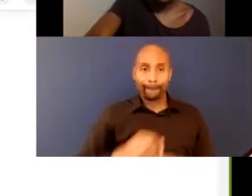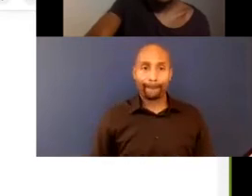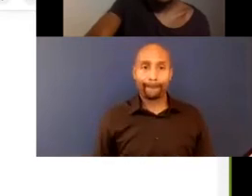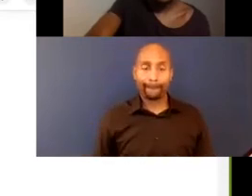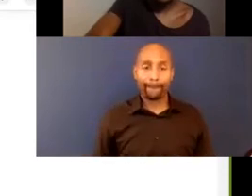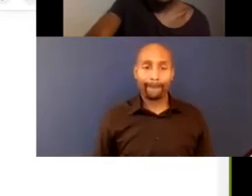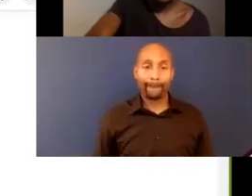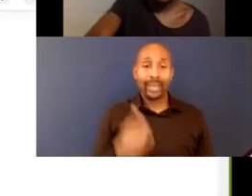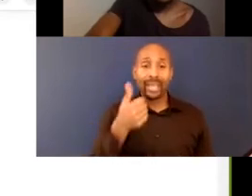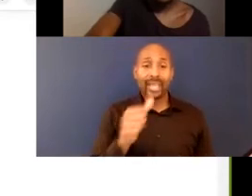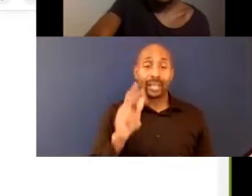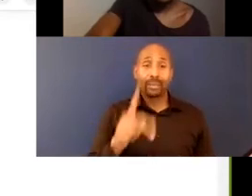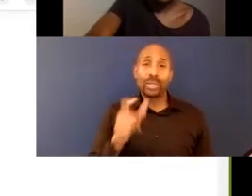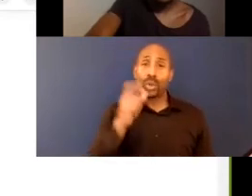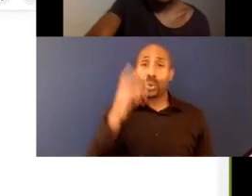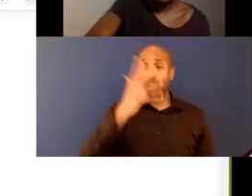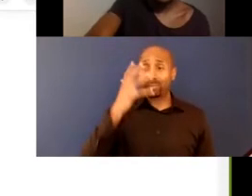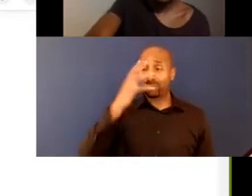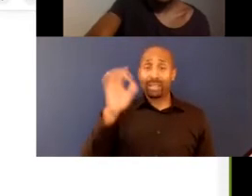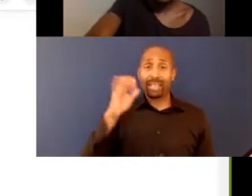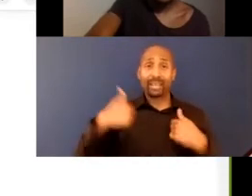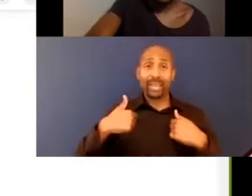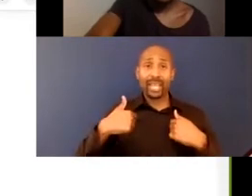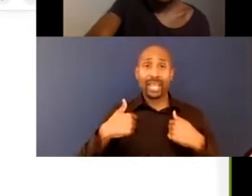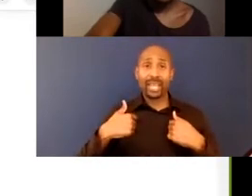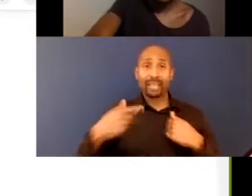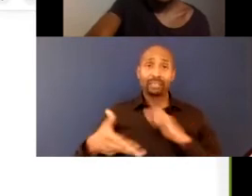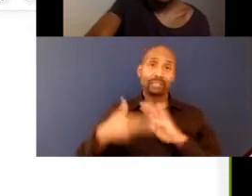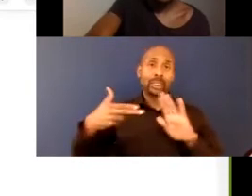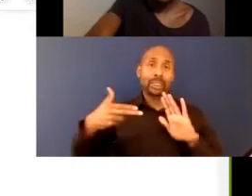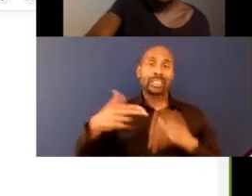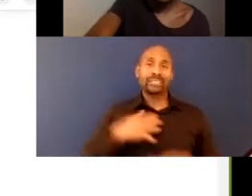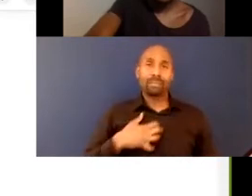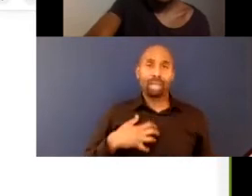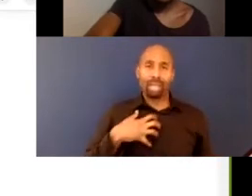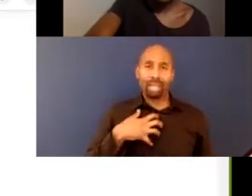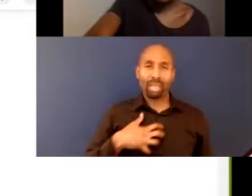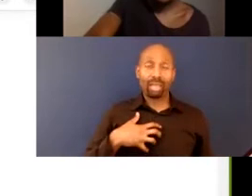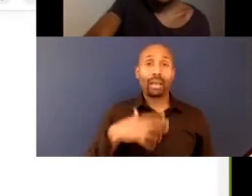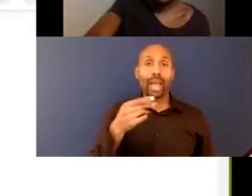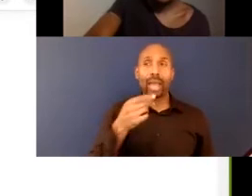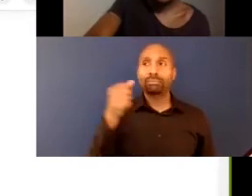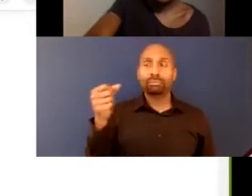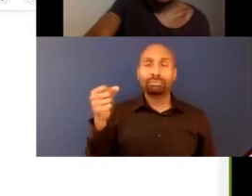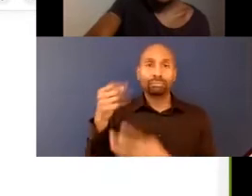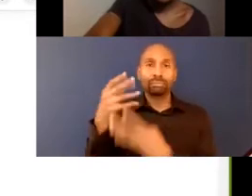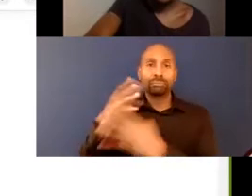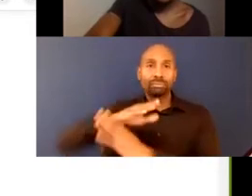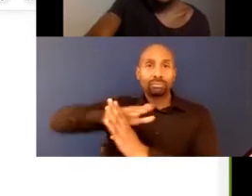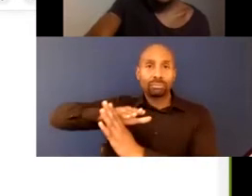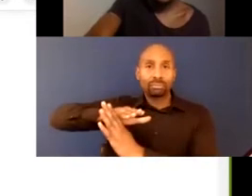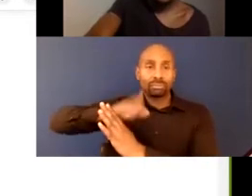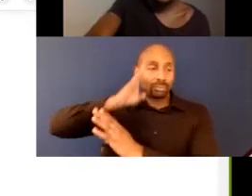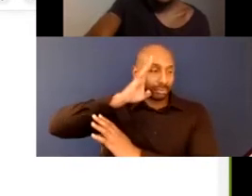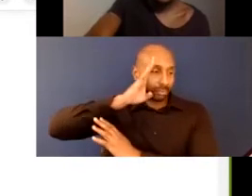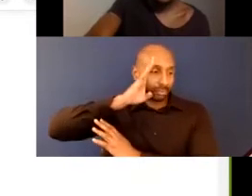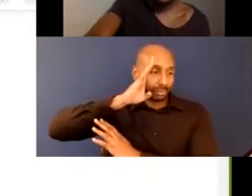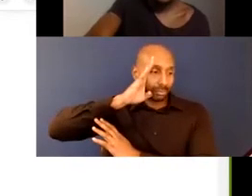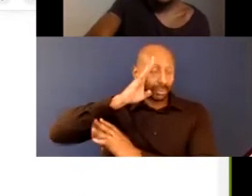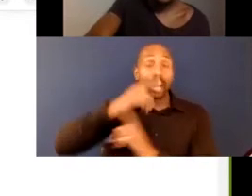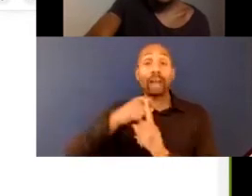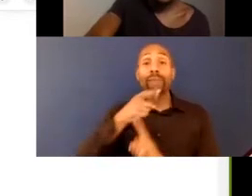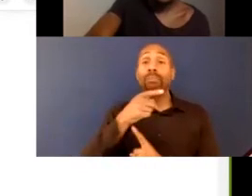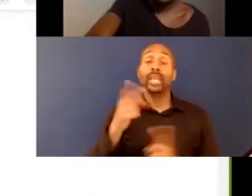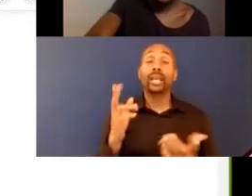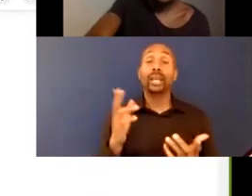person who looked like me was deemed disgusting and was locked away from the eyes of the upstanding citizens. I am